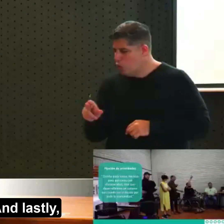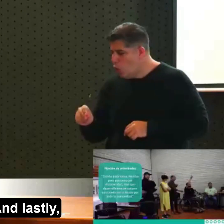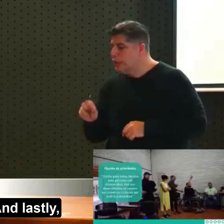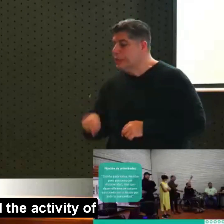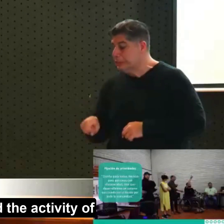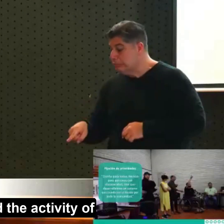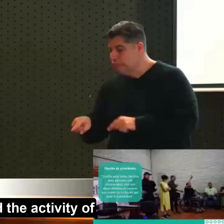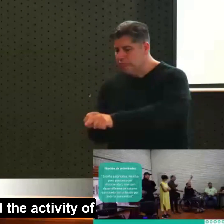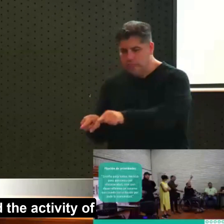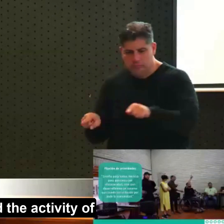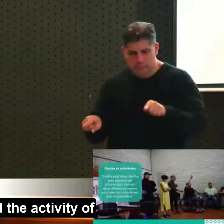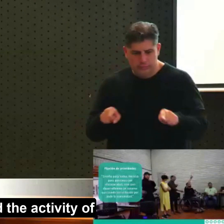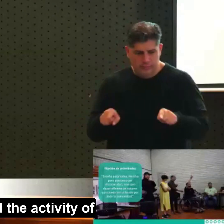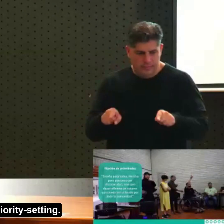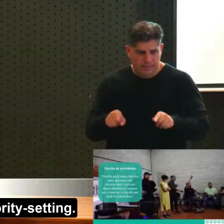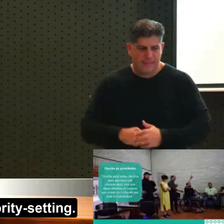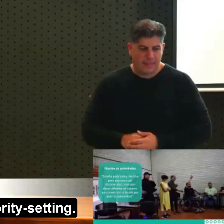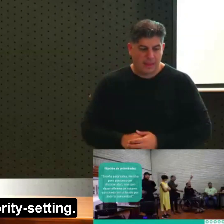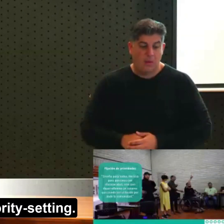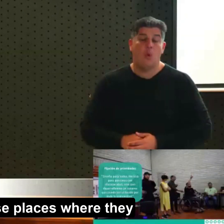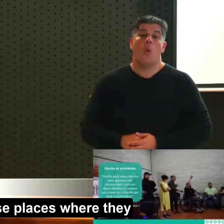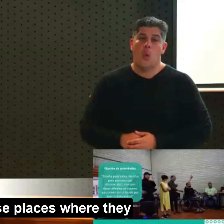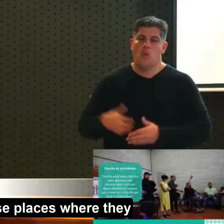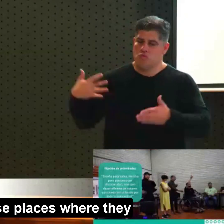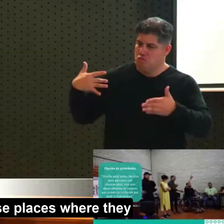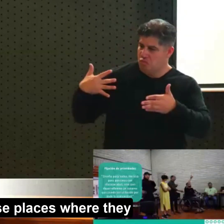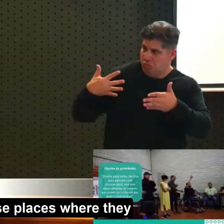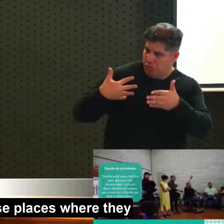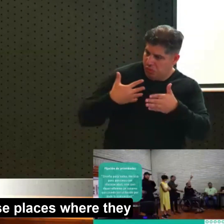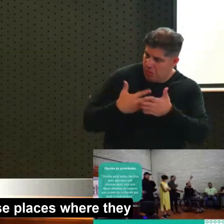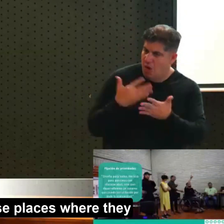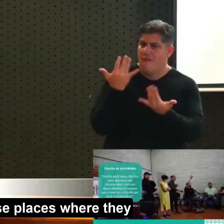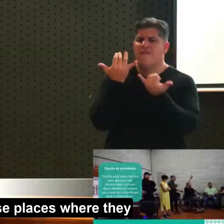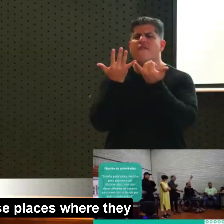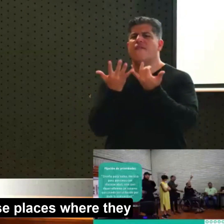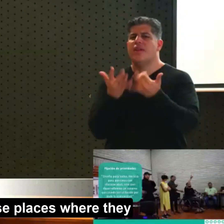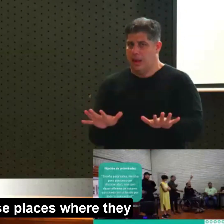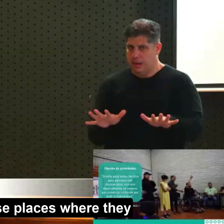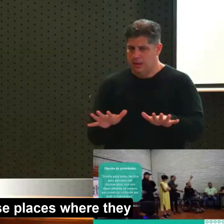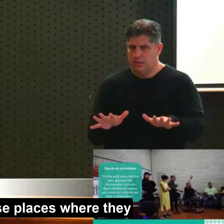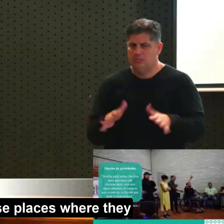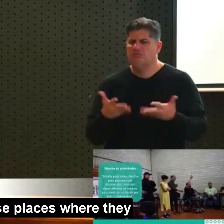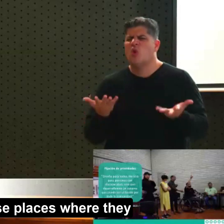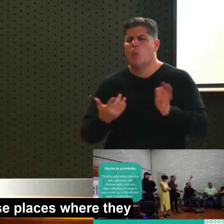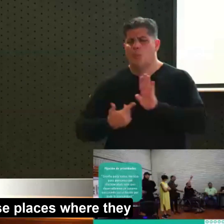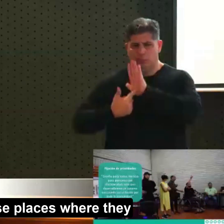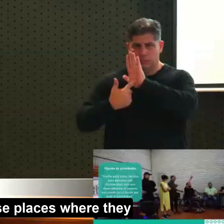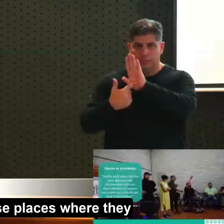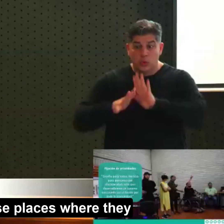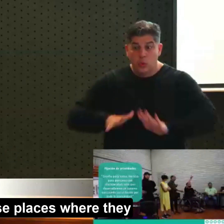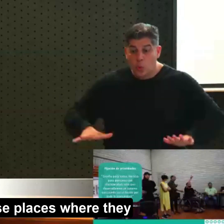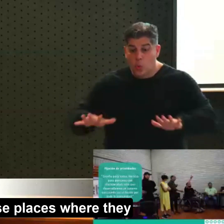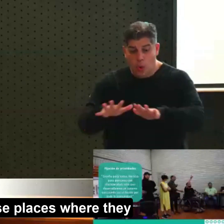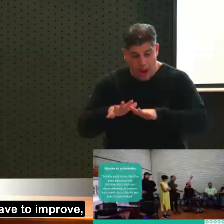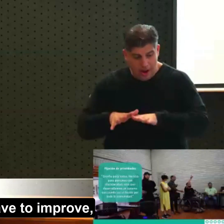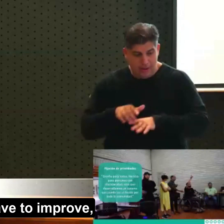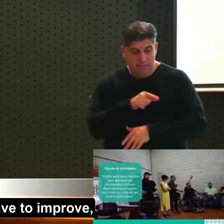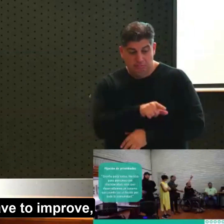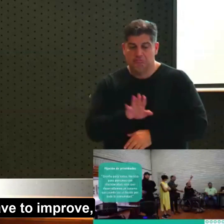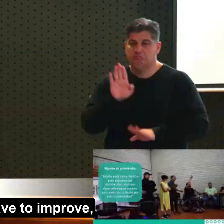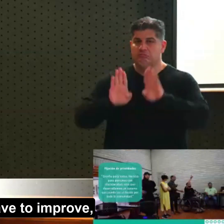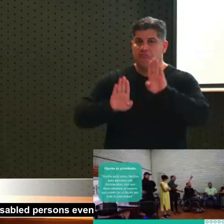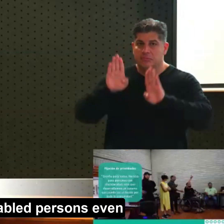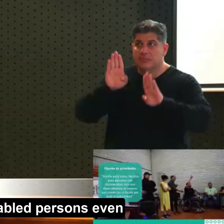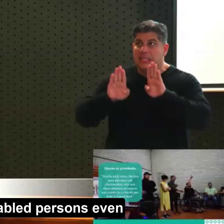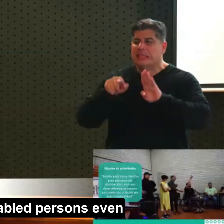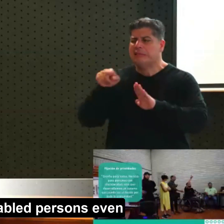And lastly, we had the activity of priority setting. We saw those places where they still have